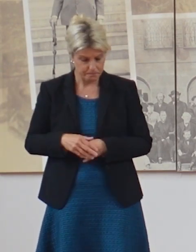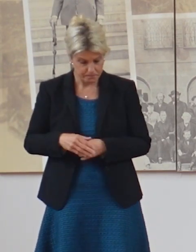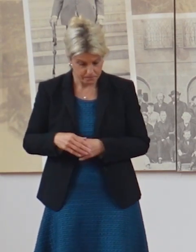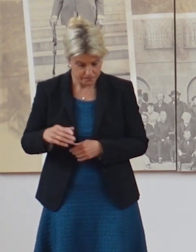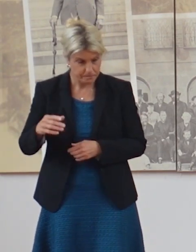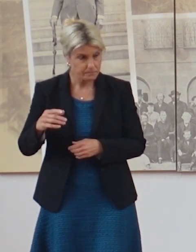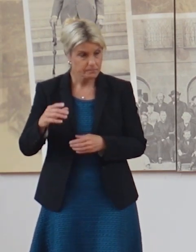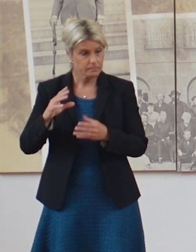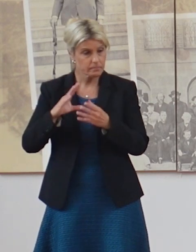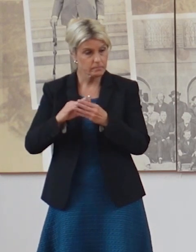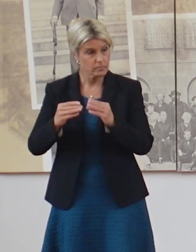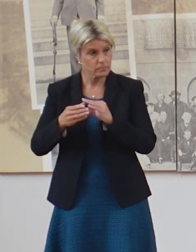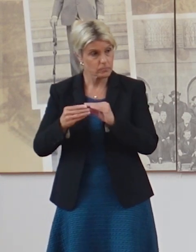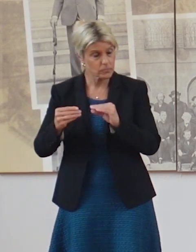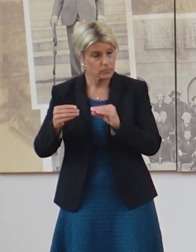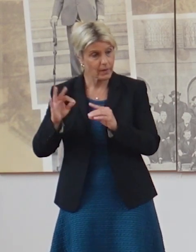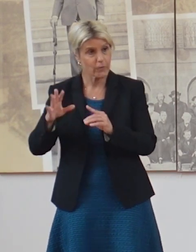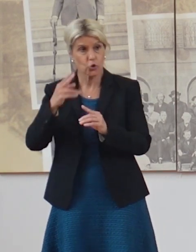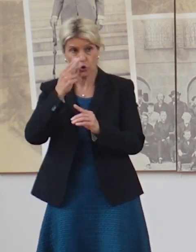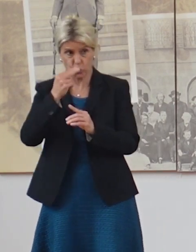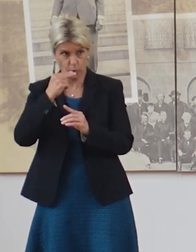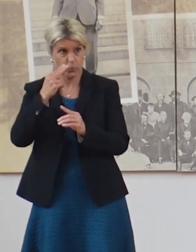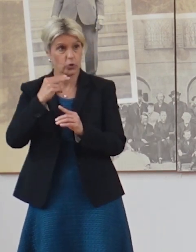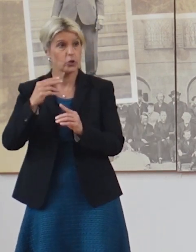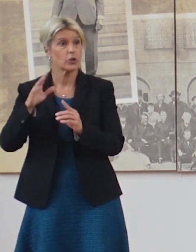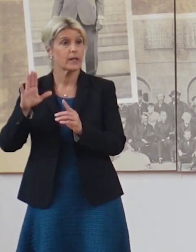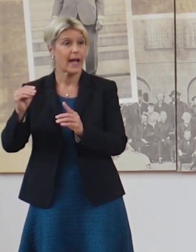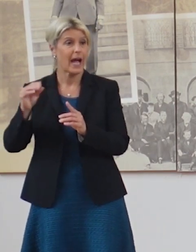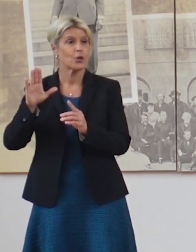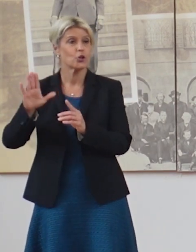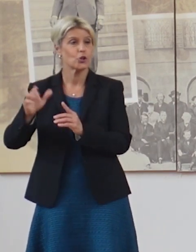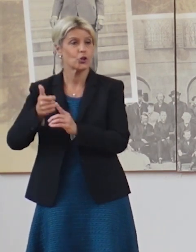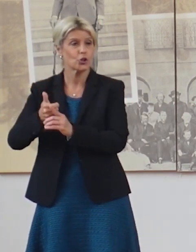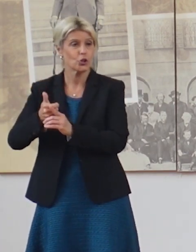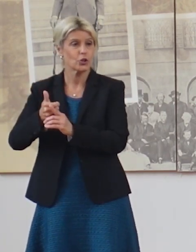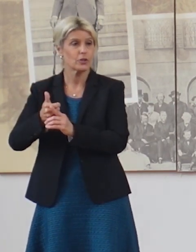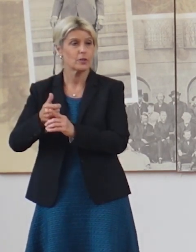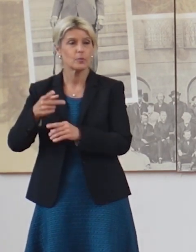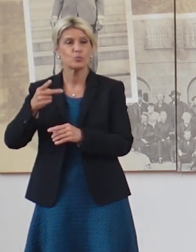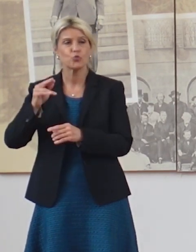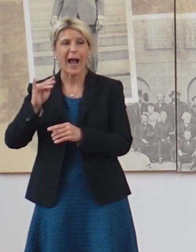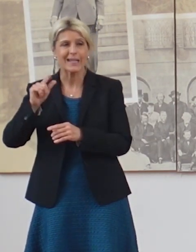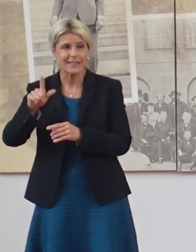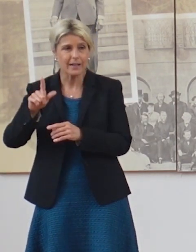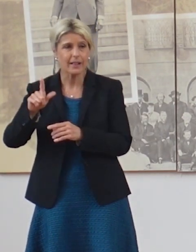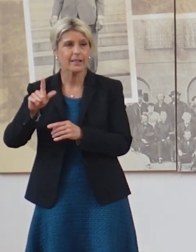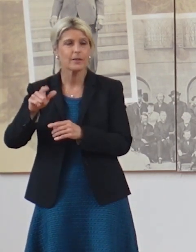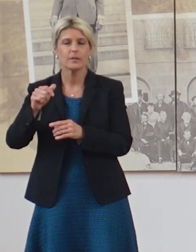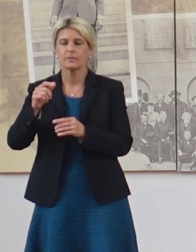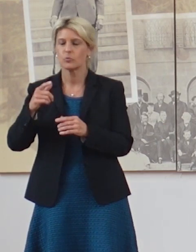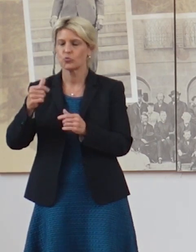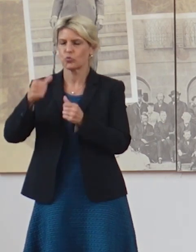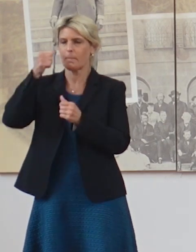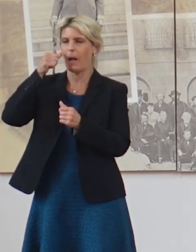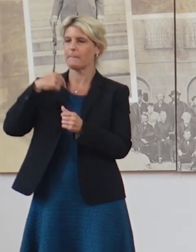Stories of her humor and practicality will always remind me of what a wonderful woman she was.